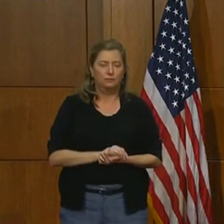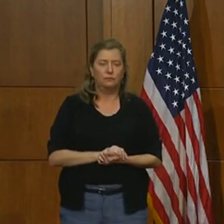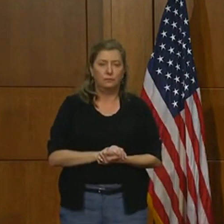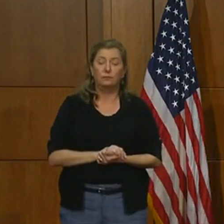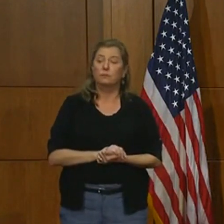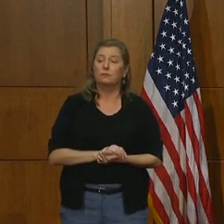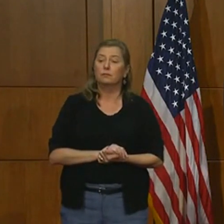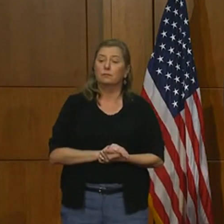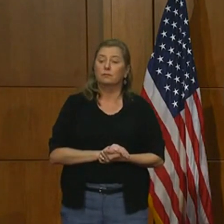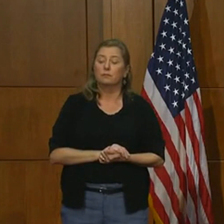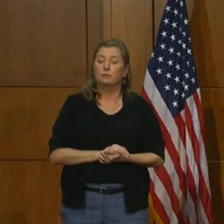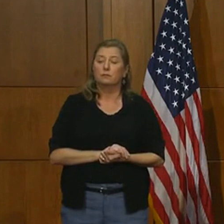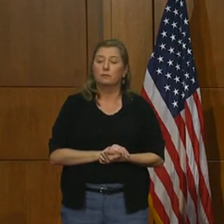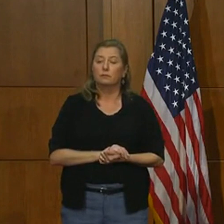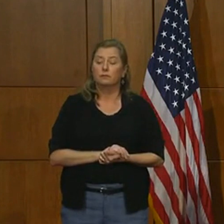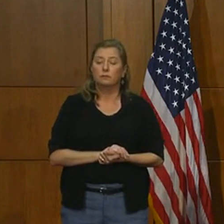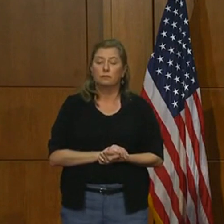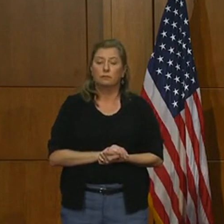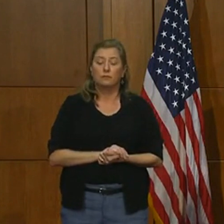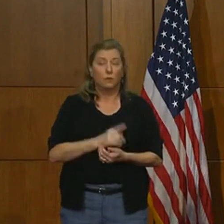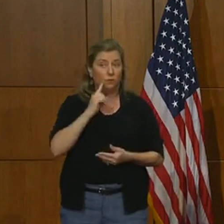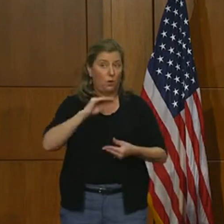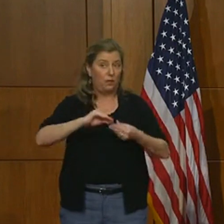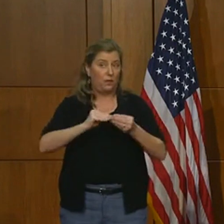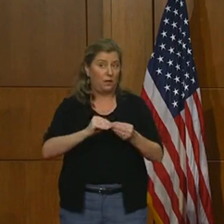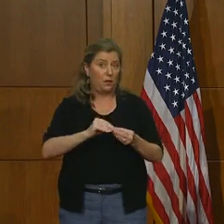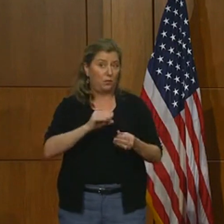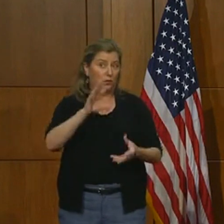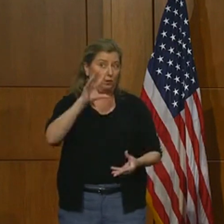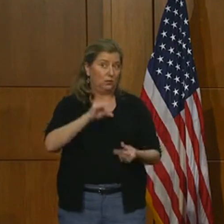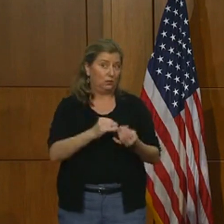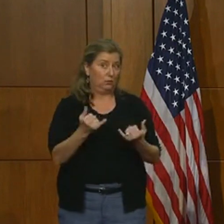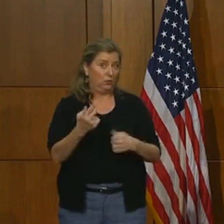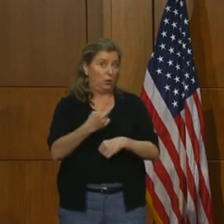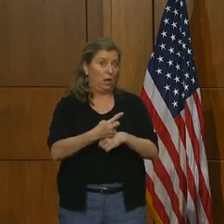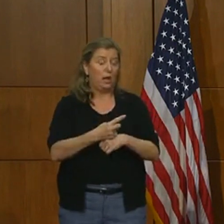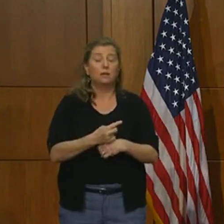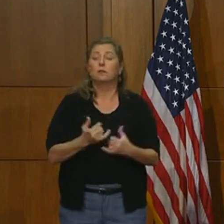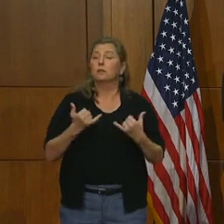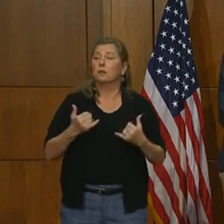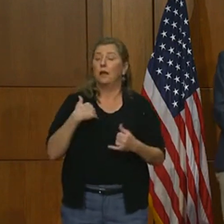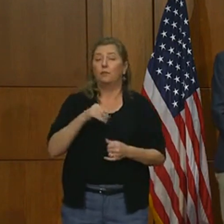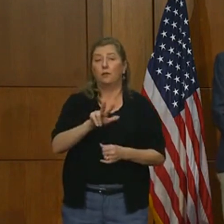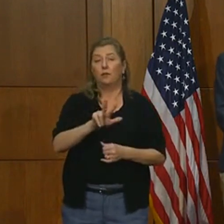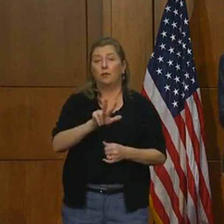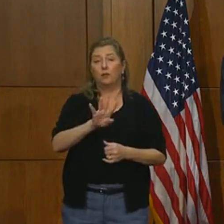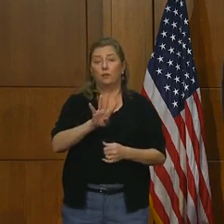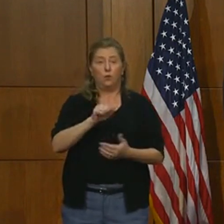Briefly on the cases report for today, we currently have